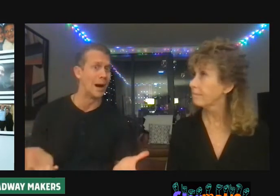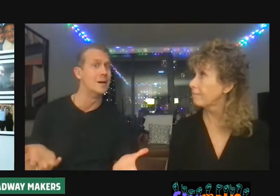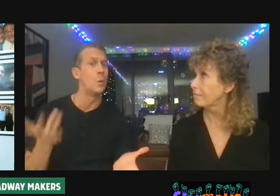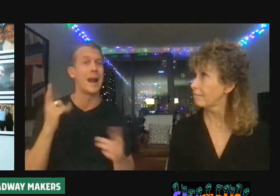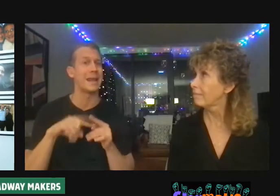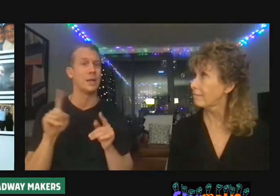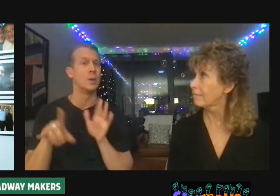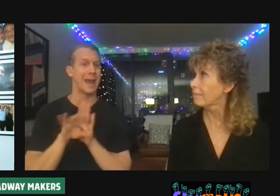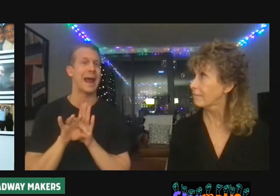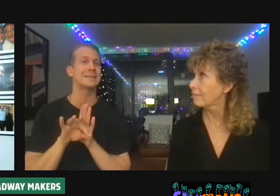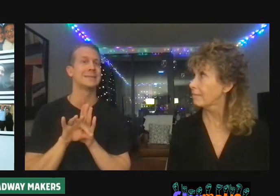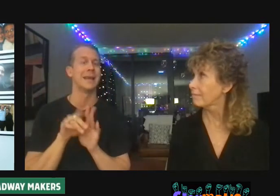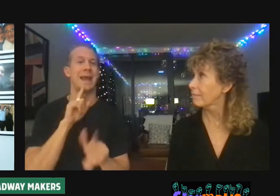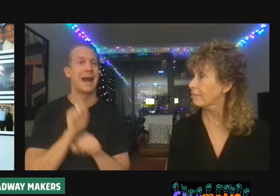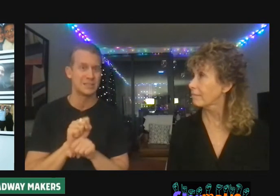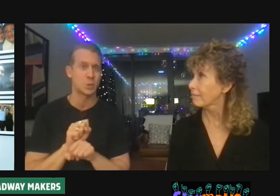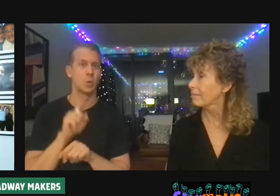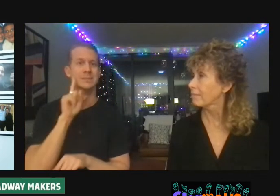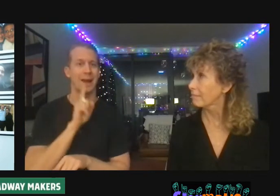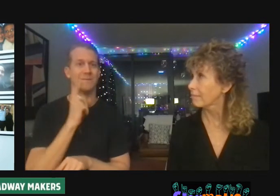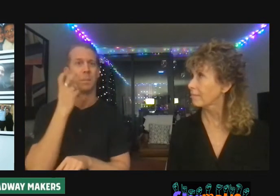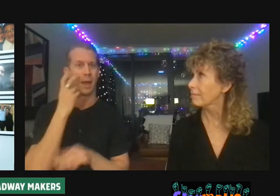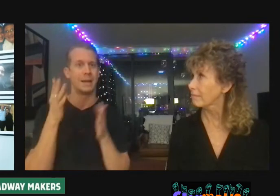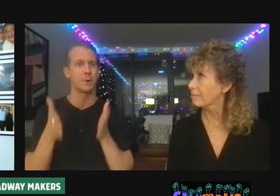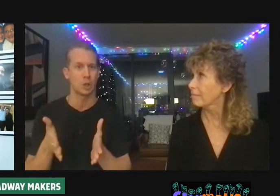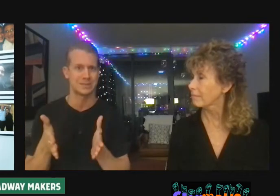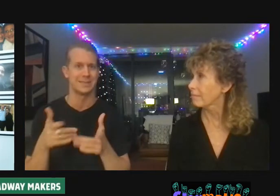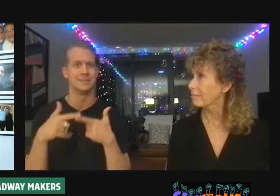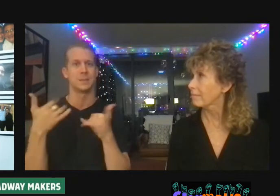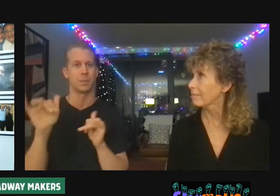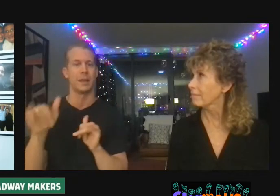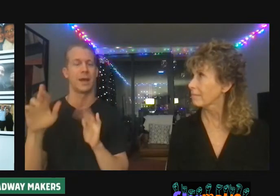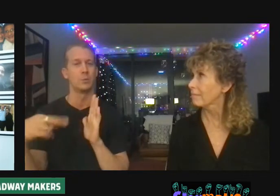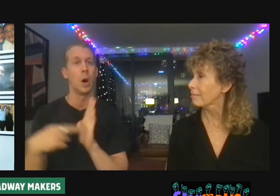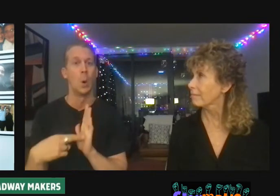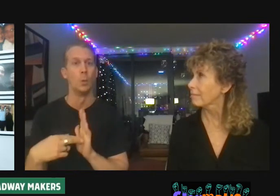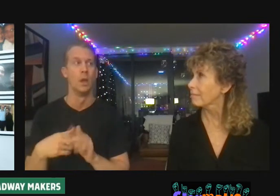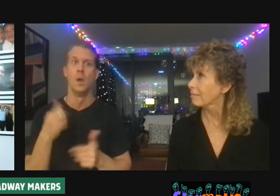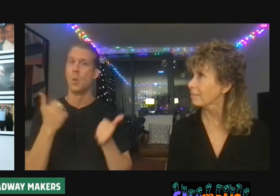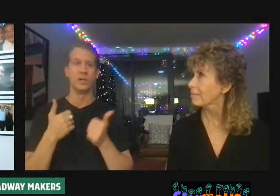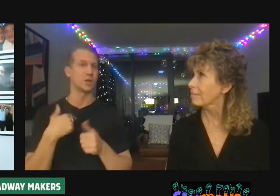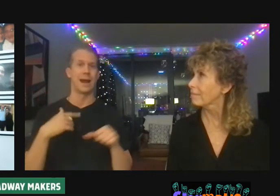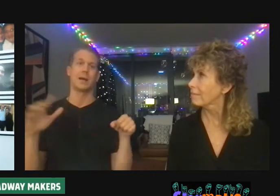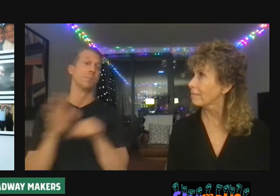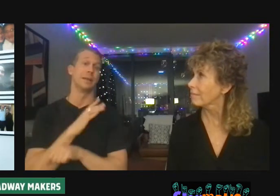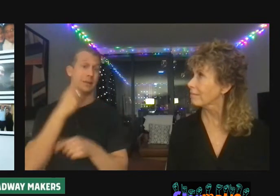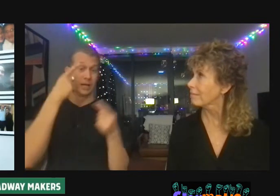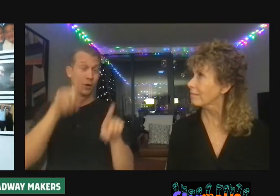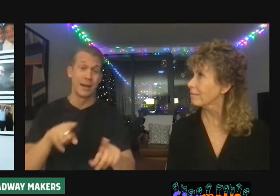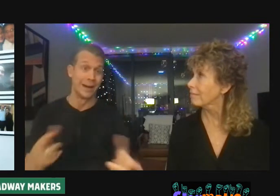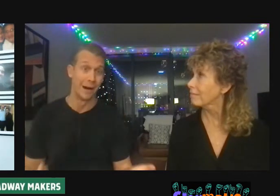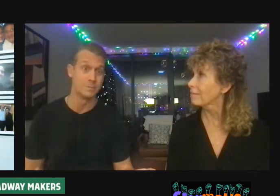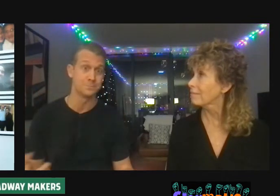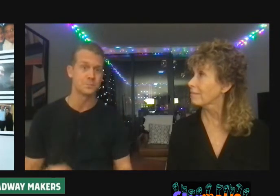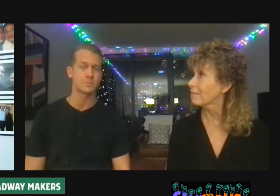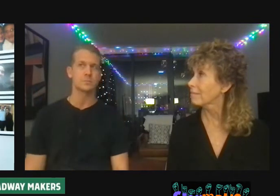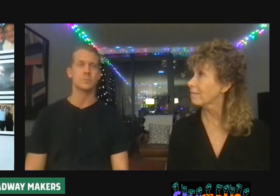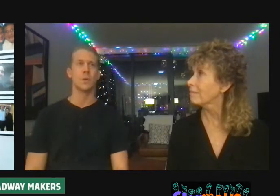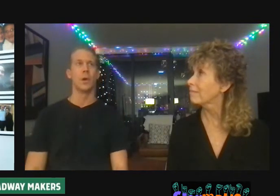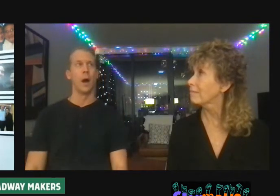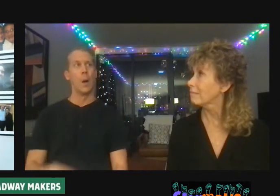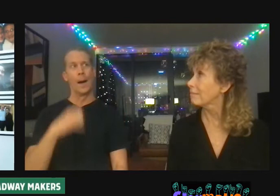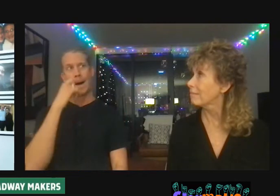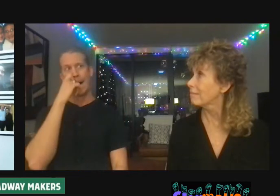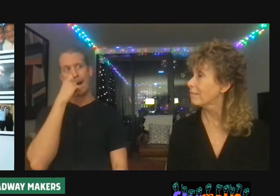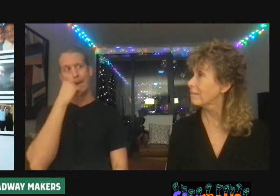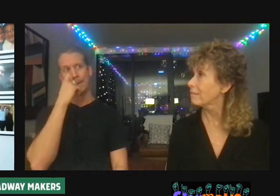too. Why can you cast an actual deaf blind person to play that role? Which I completely agree.